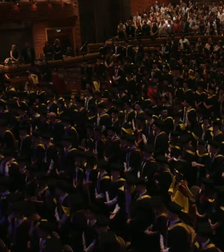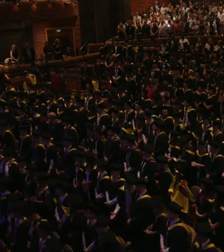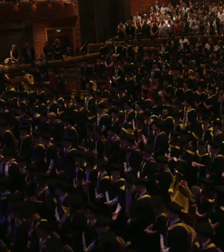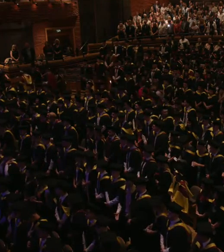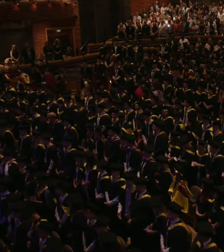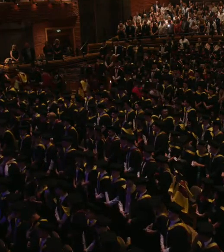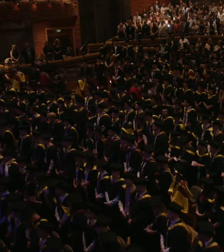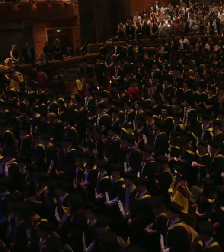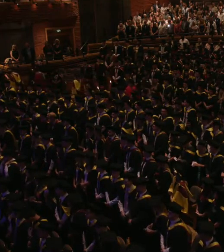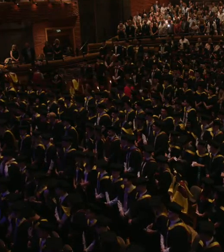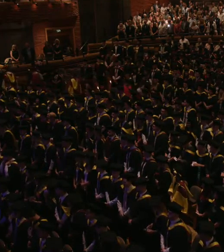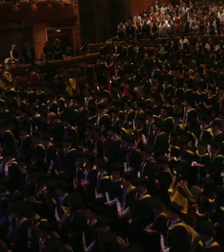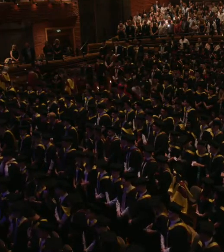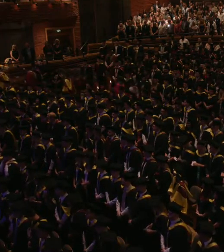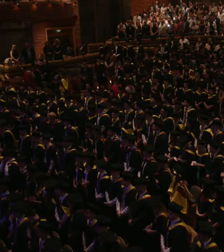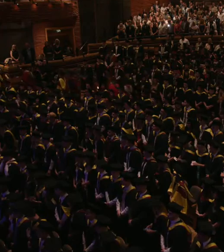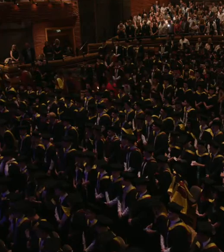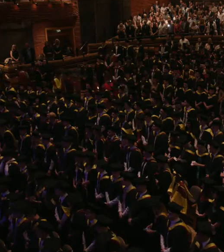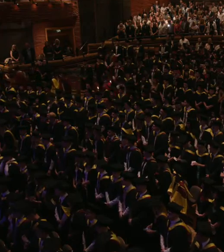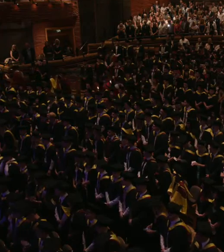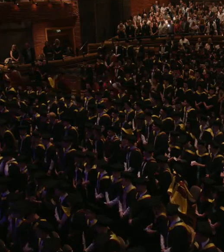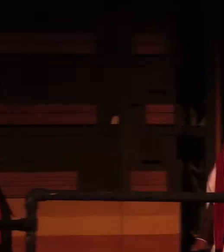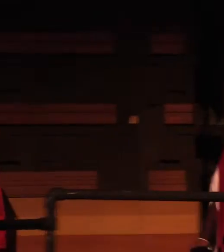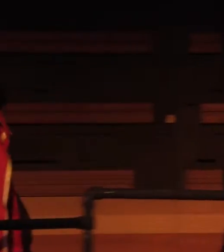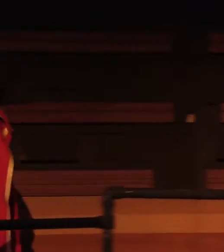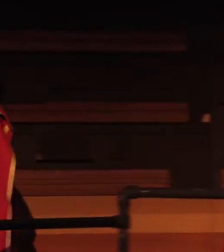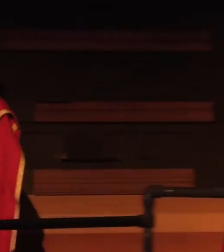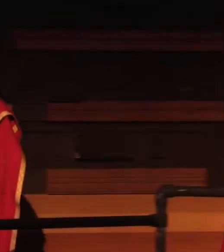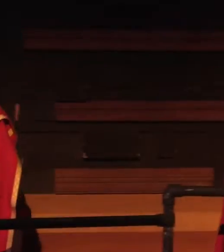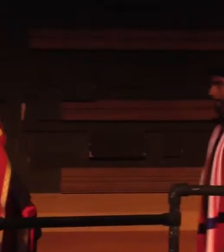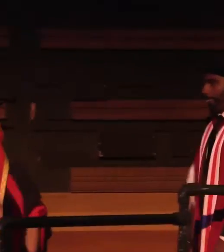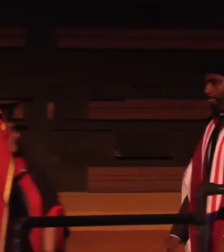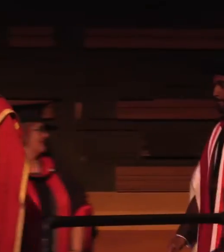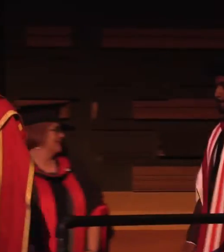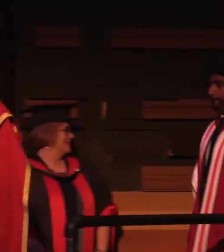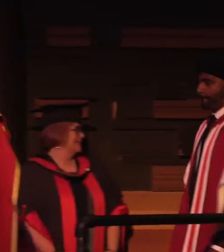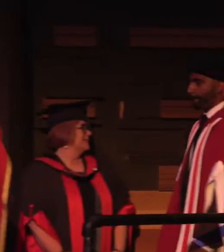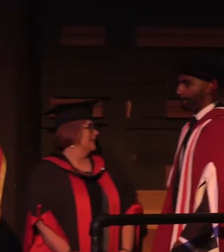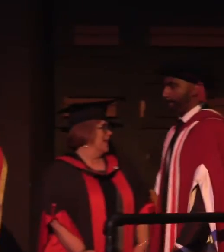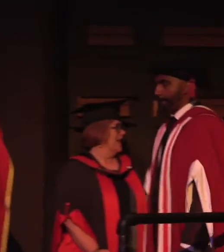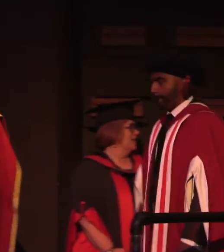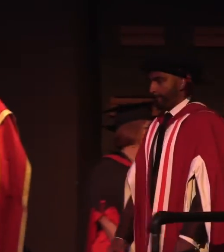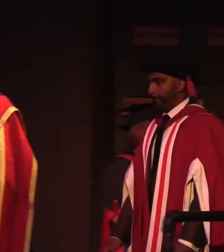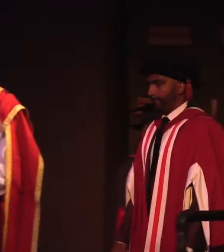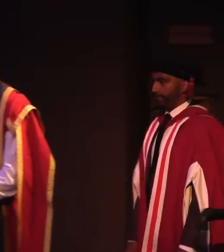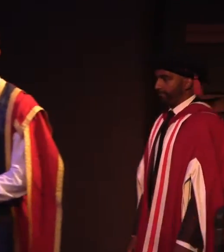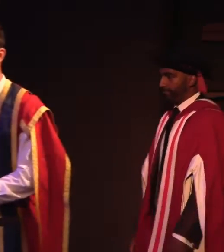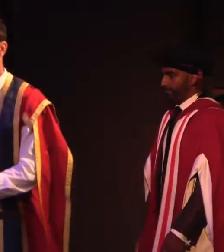Thank you.